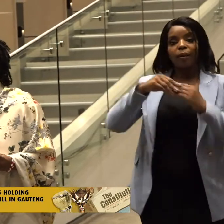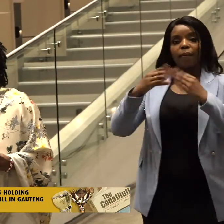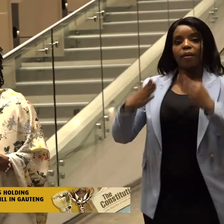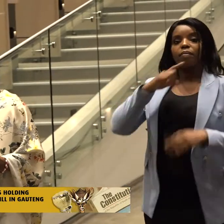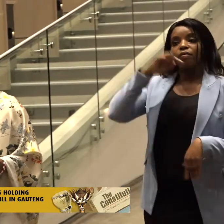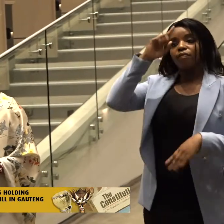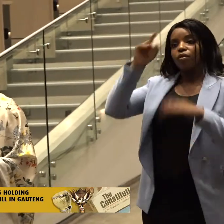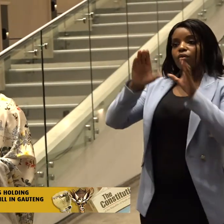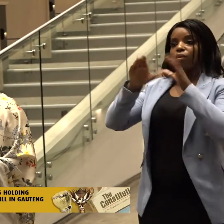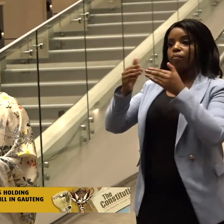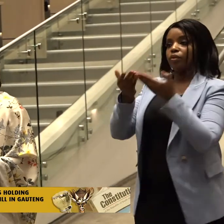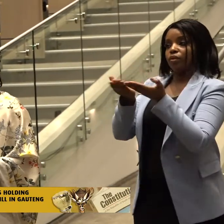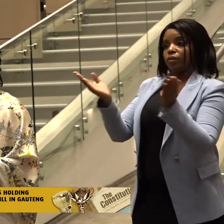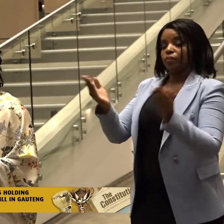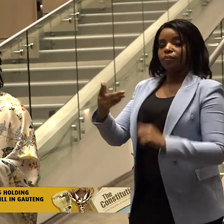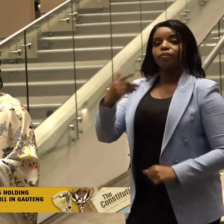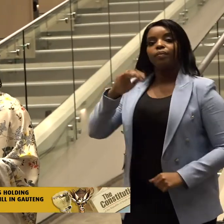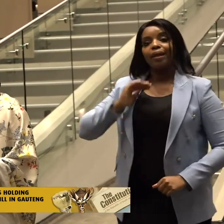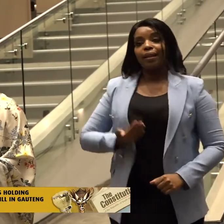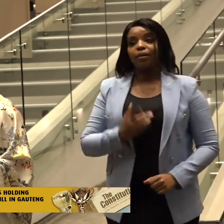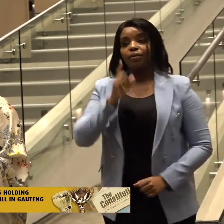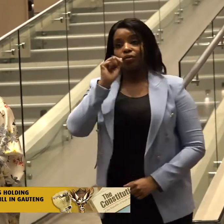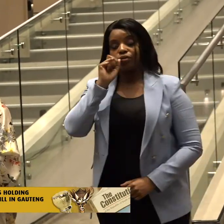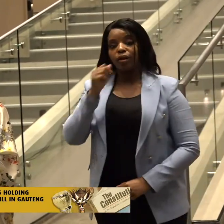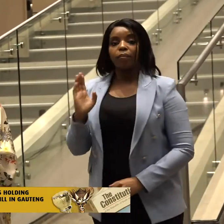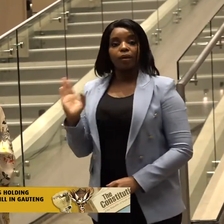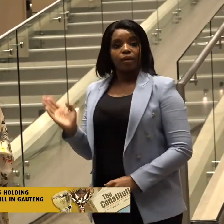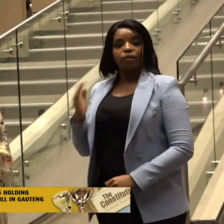my name is from transnet